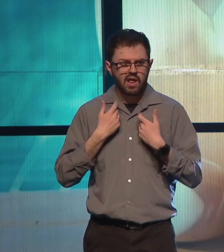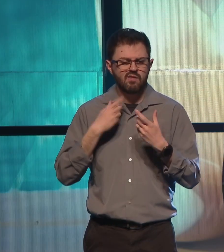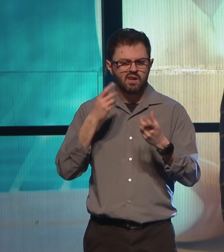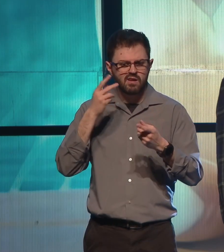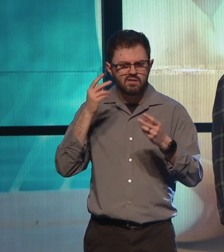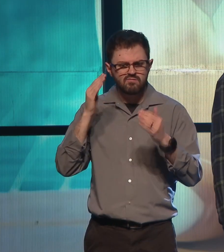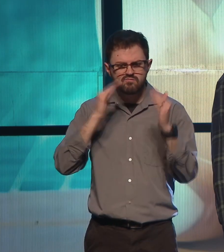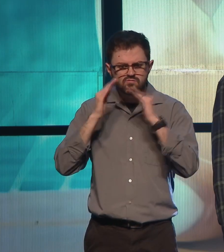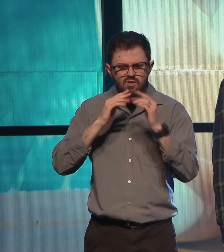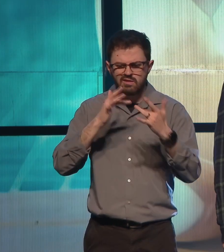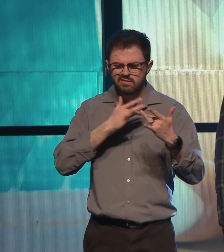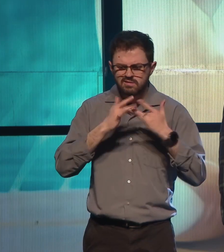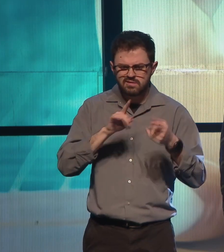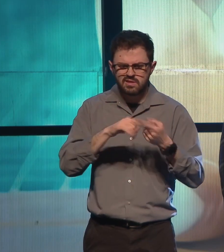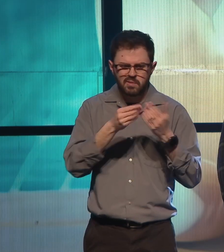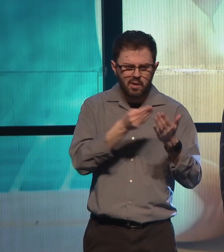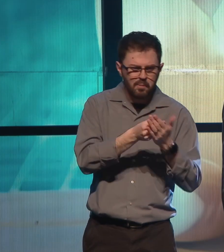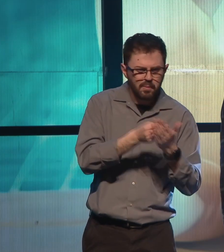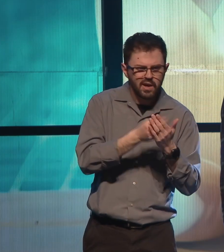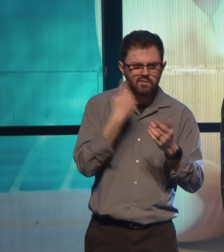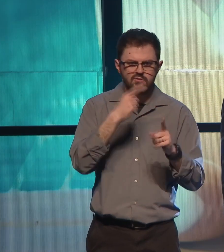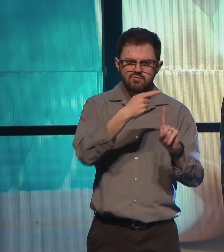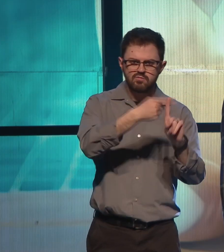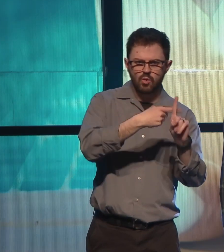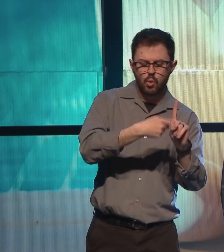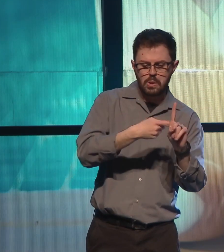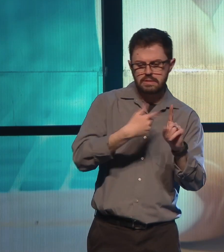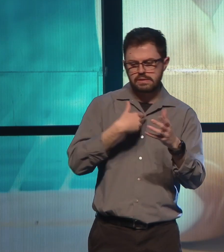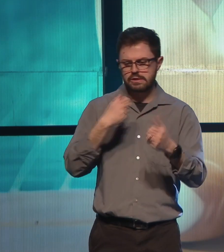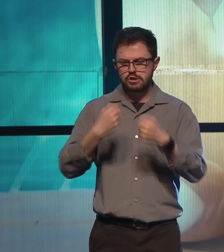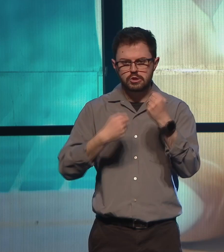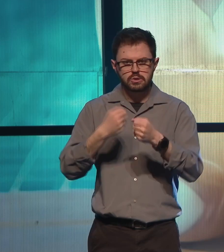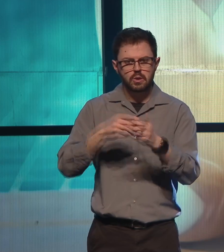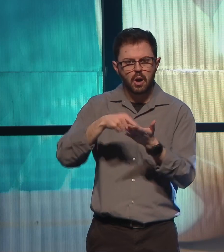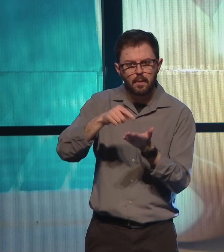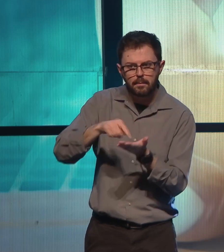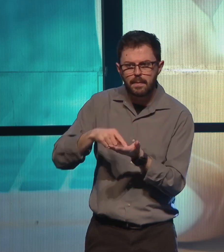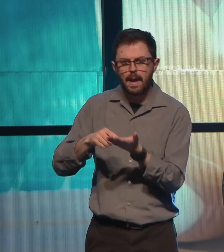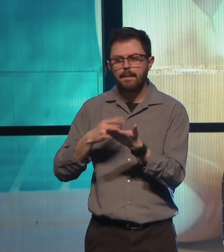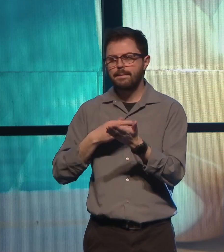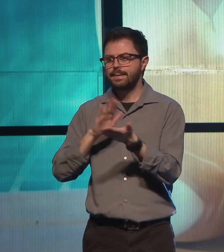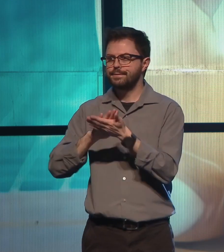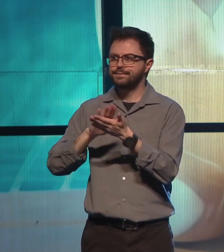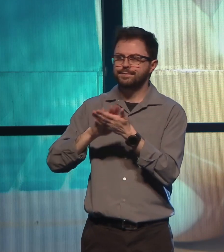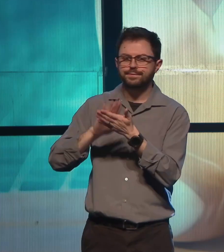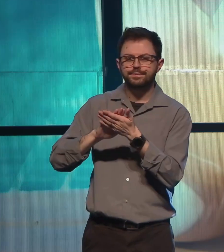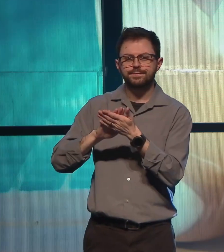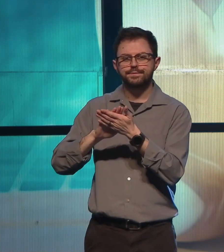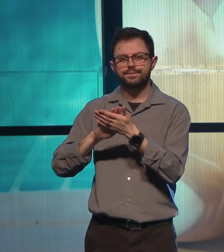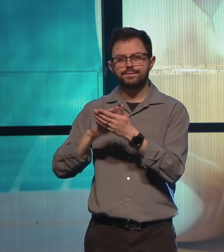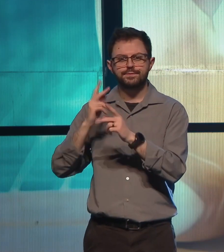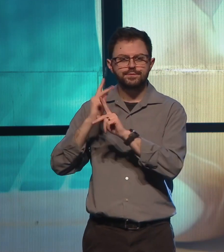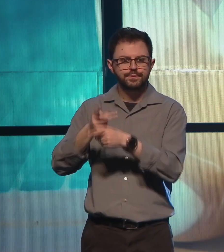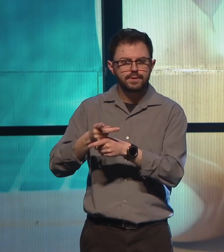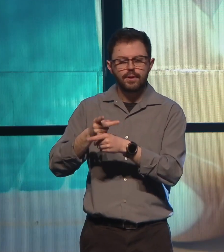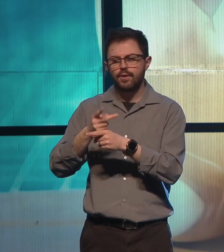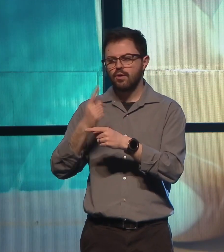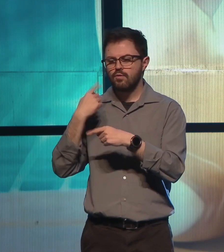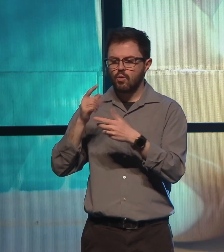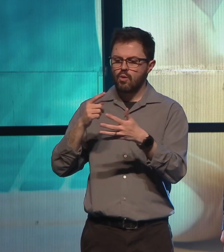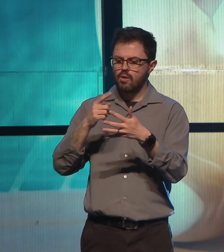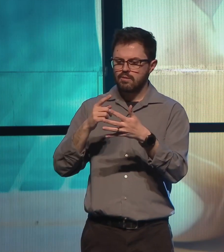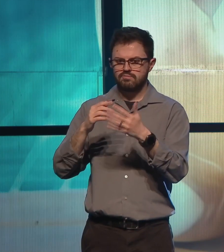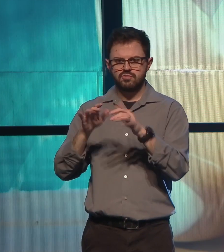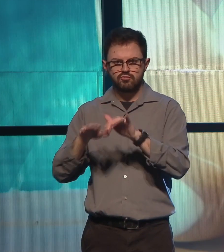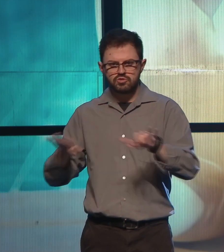need for my mortgage, the money I've needed for car payments at times, the money I needed to pay my school bills, the money I needed to pay for stuff for my kids, the money.